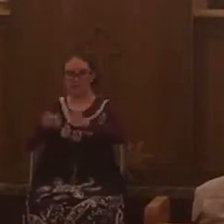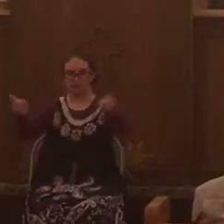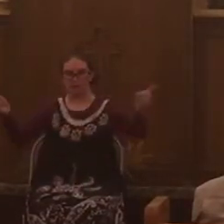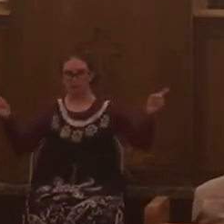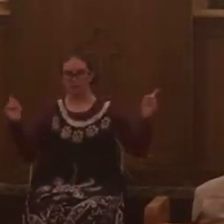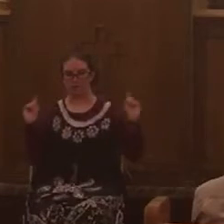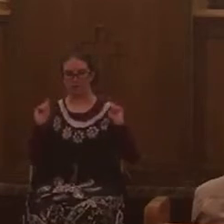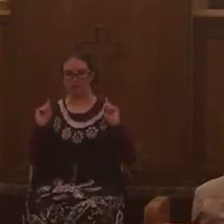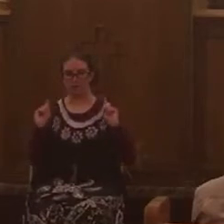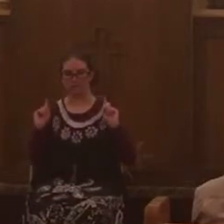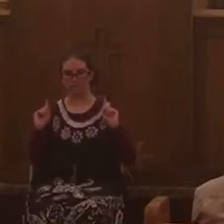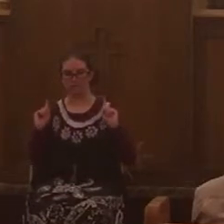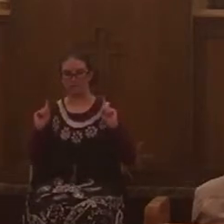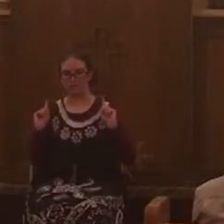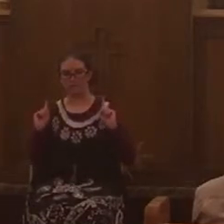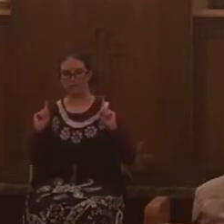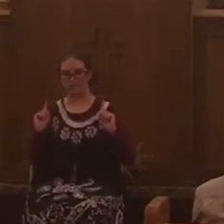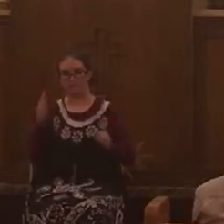Oh God.